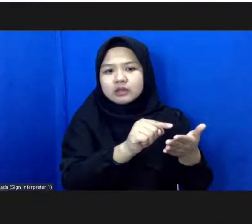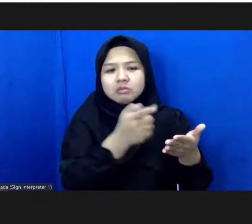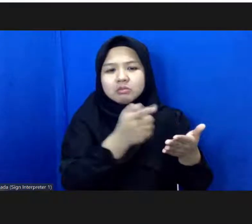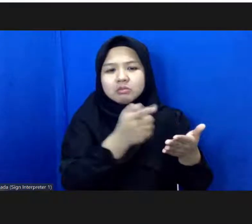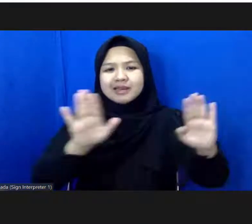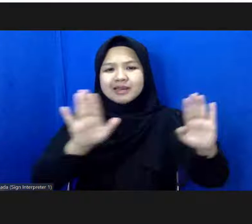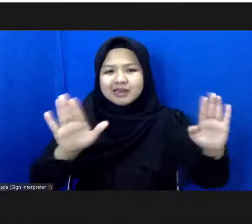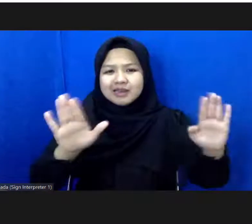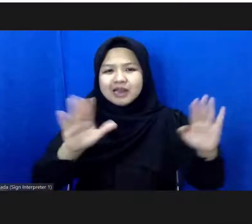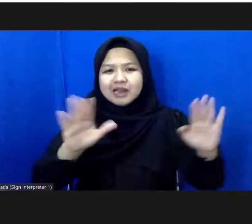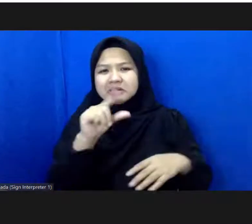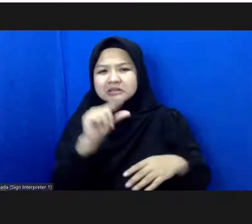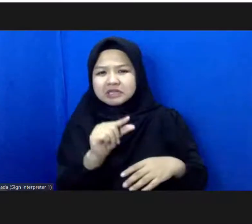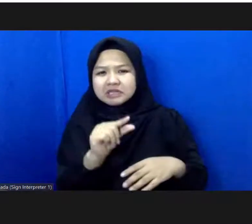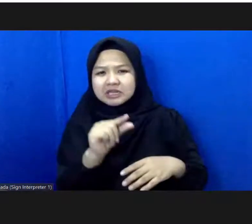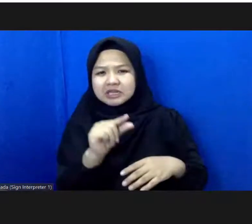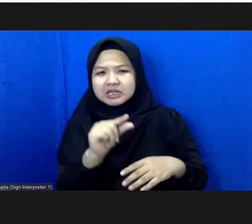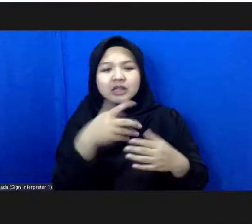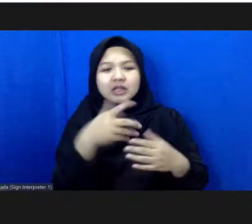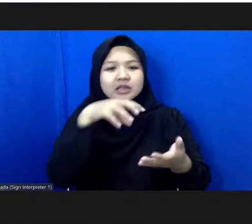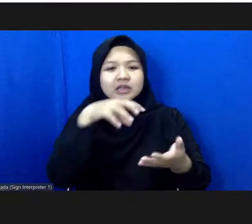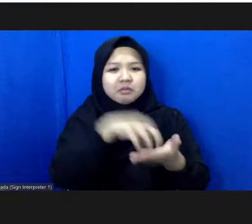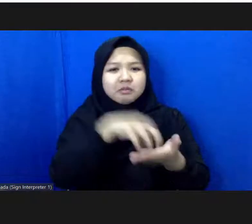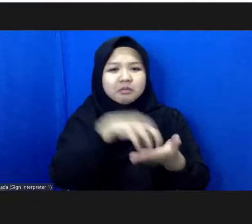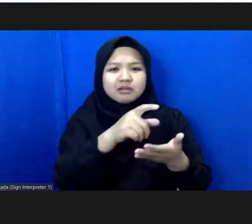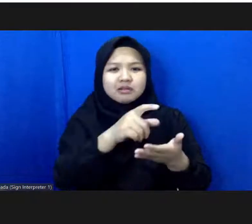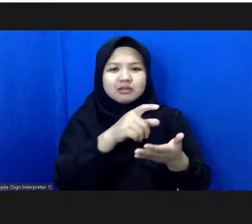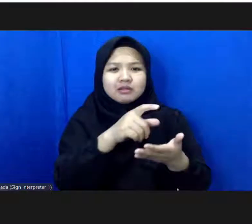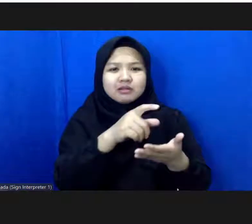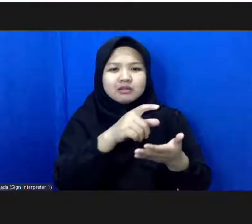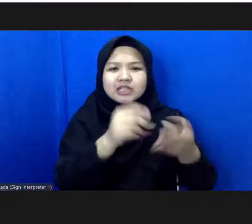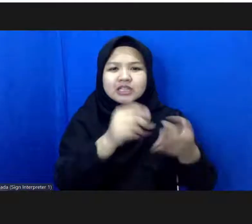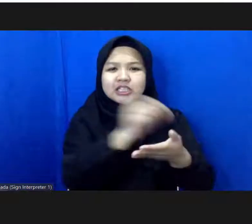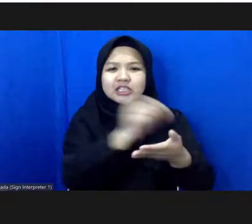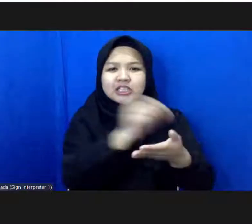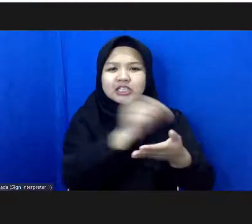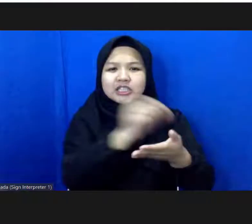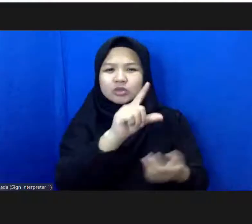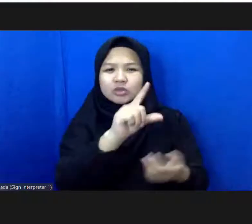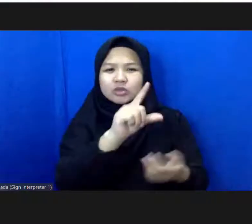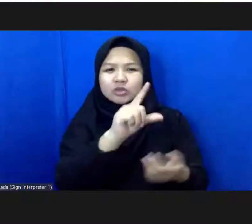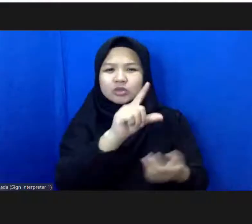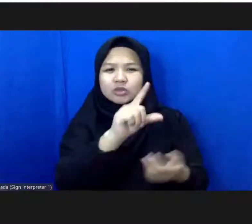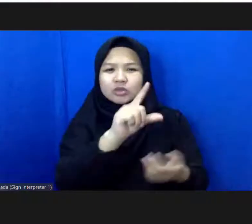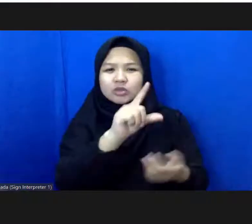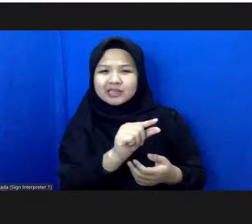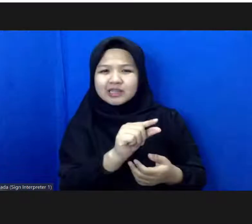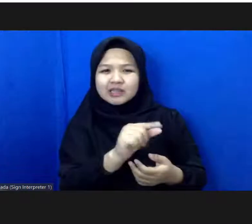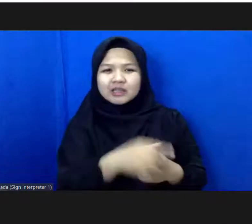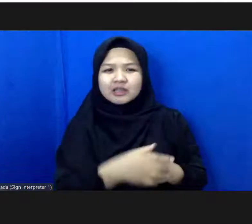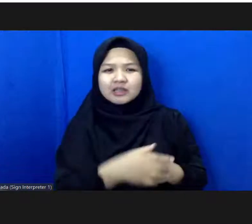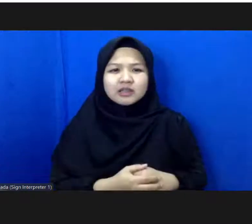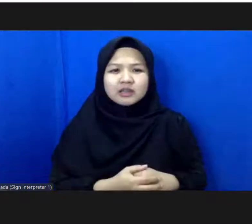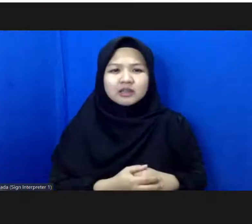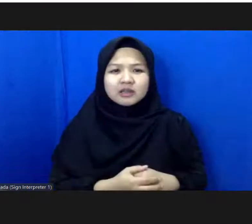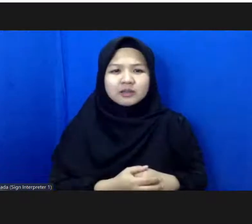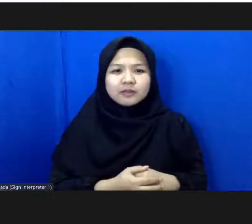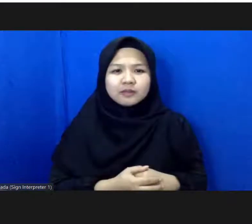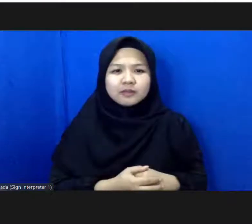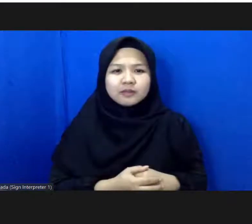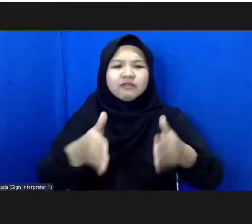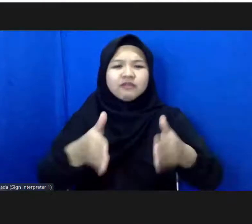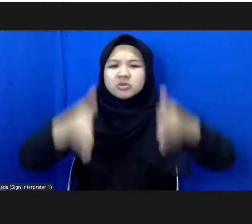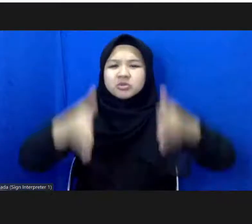of dark spots within the schools, or even having a kind of proper infrastructure for